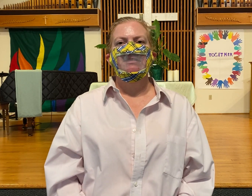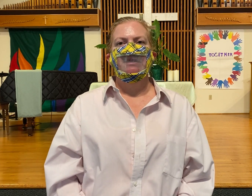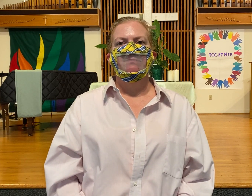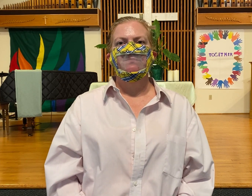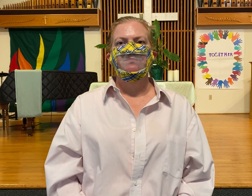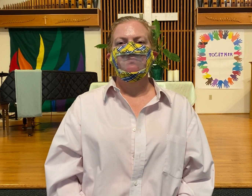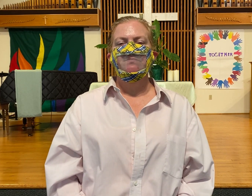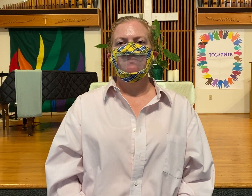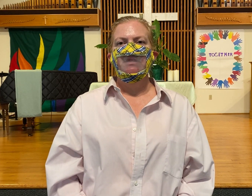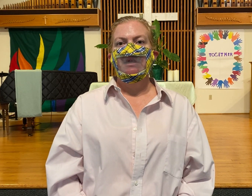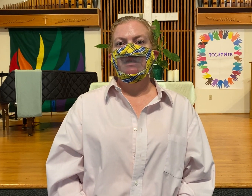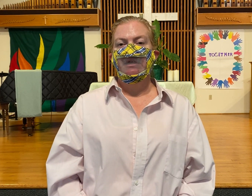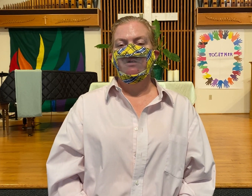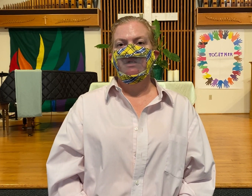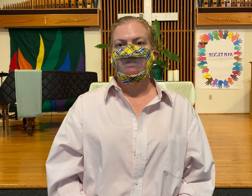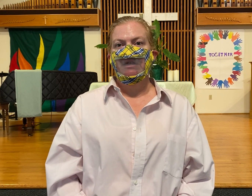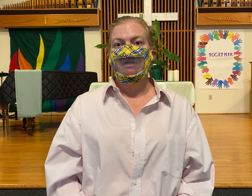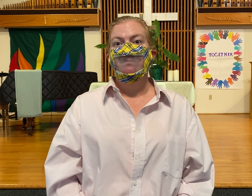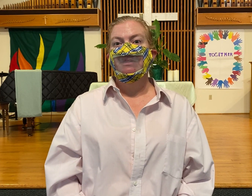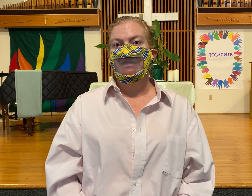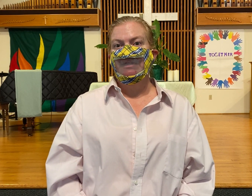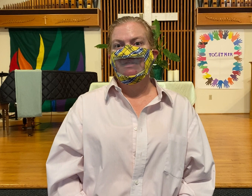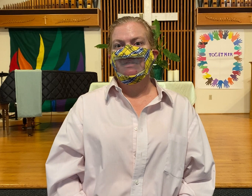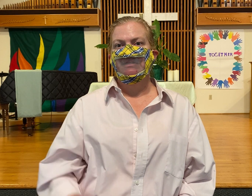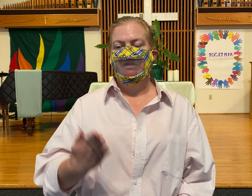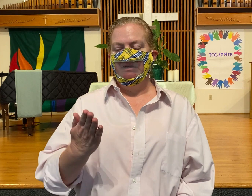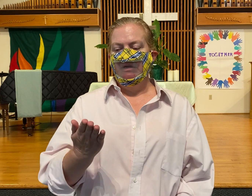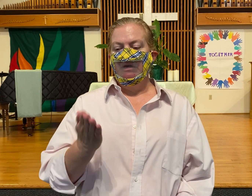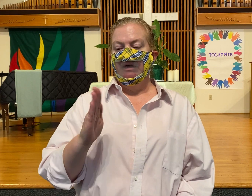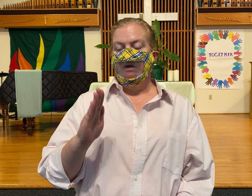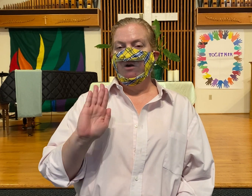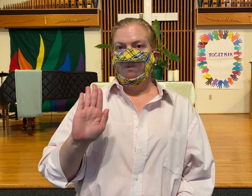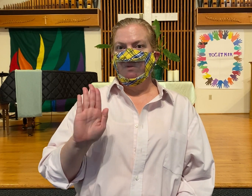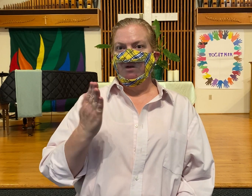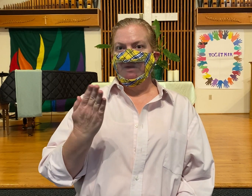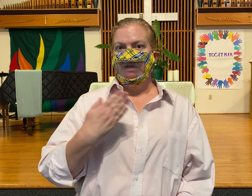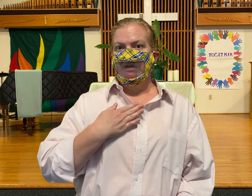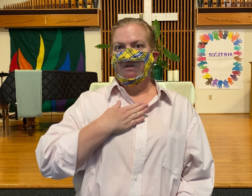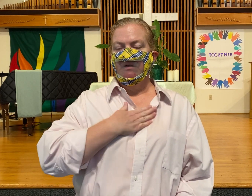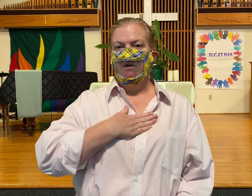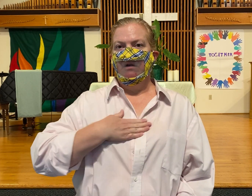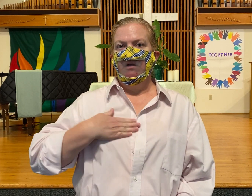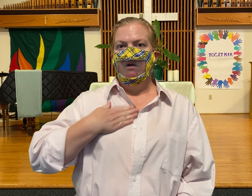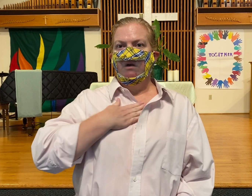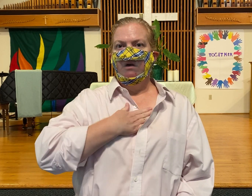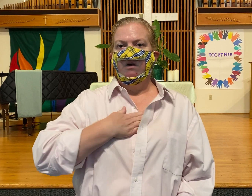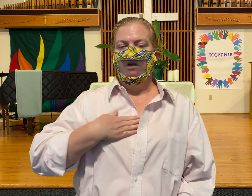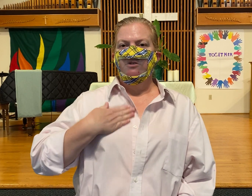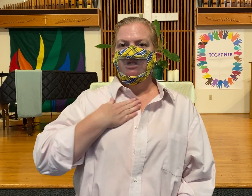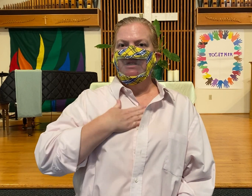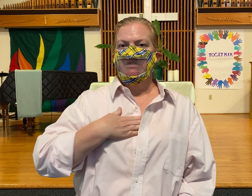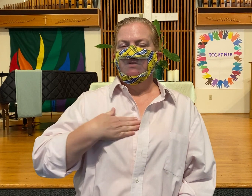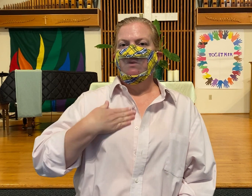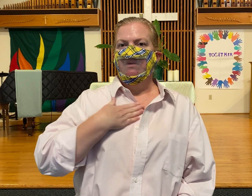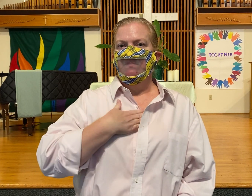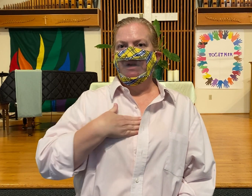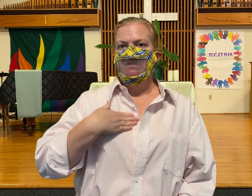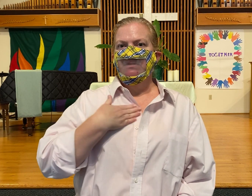that. Another good sign, please. Open palm again on your chest and rub. That's